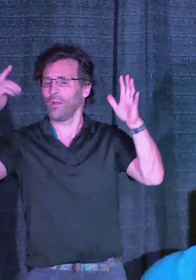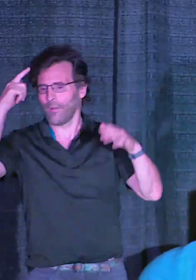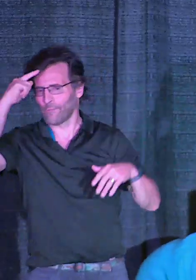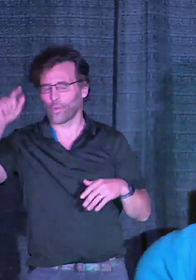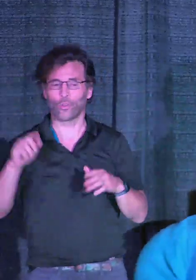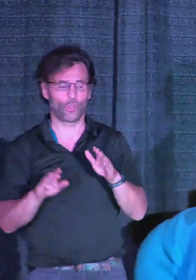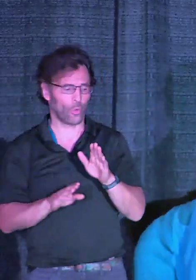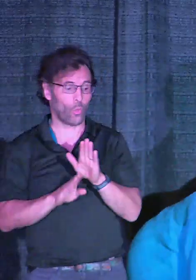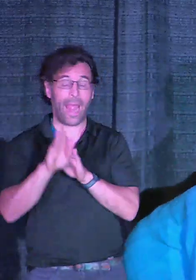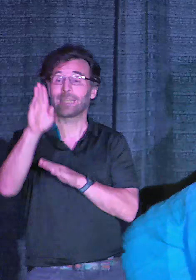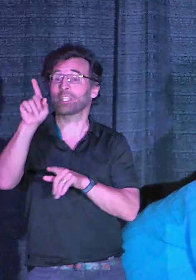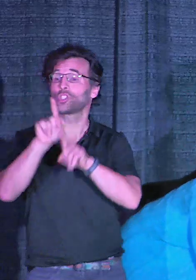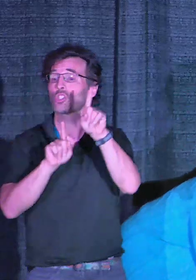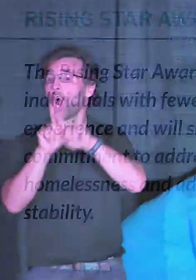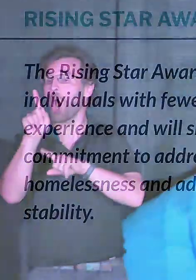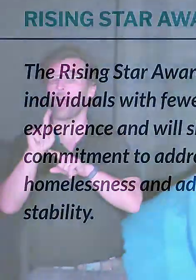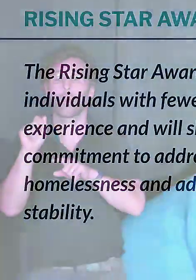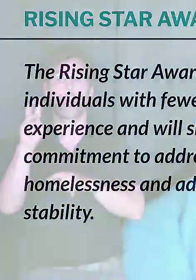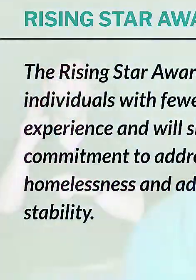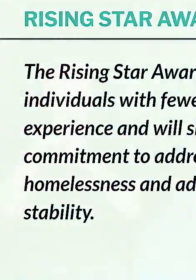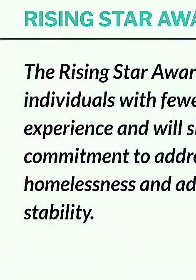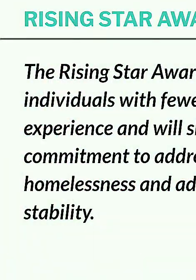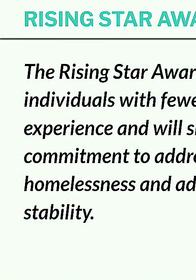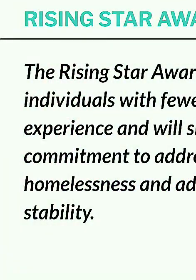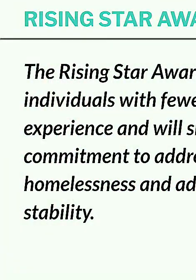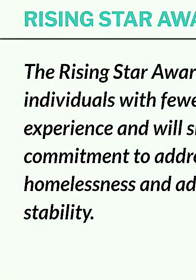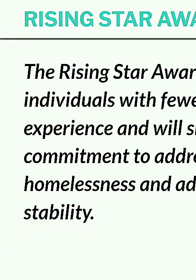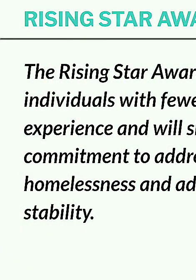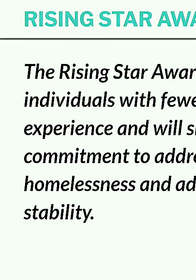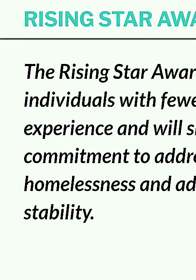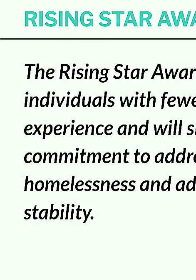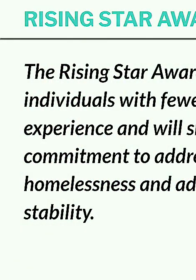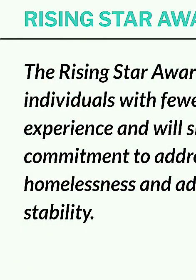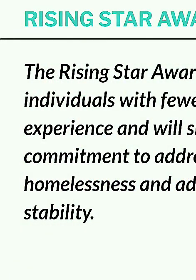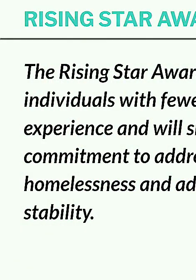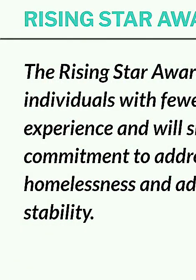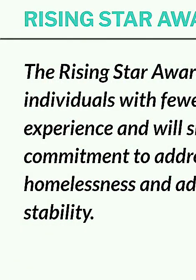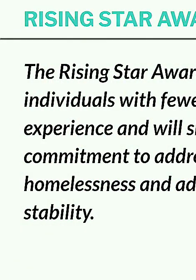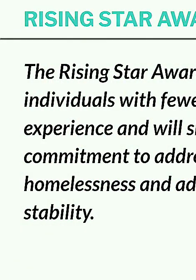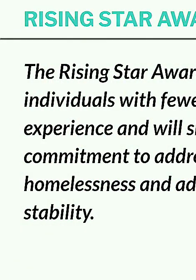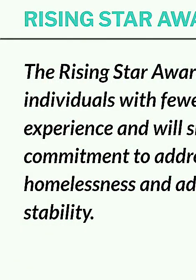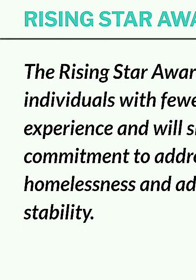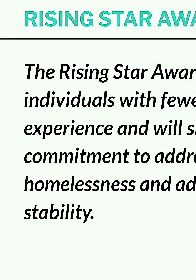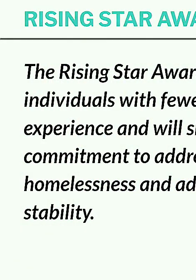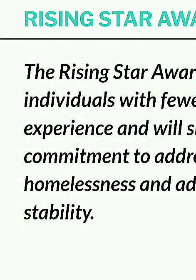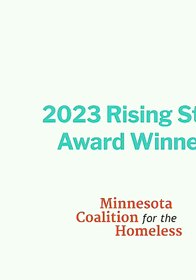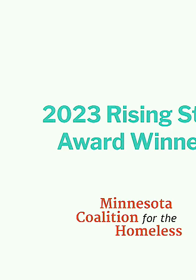Rising Star Award. This year, we recognize Michael Giovanis.